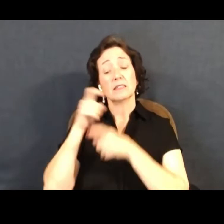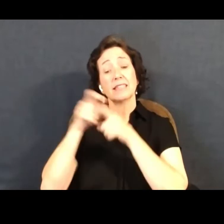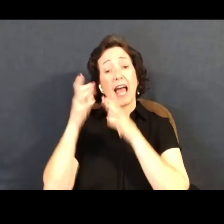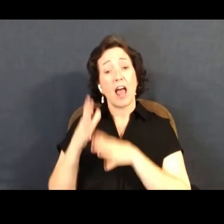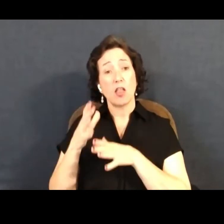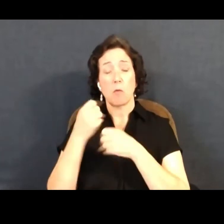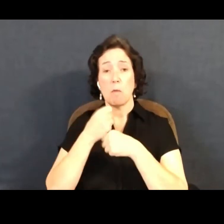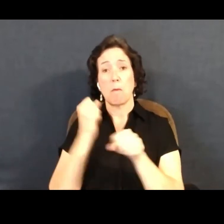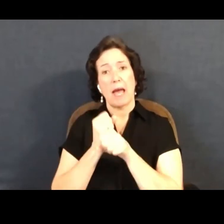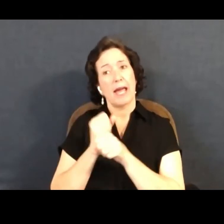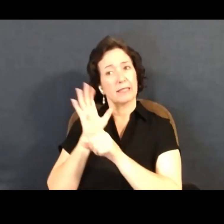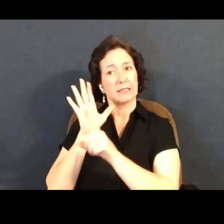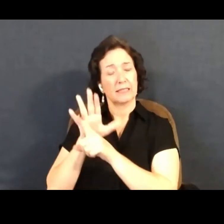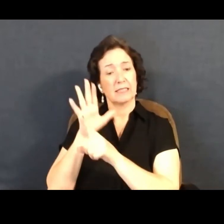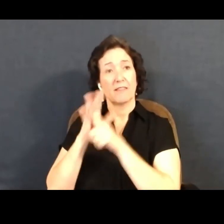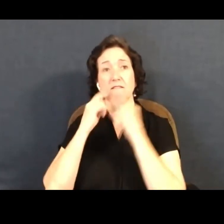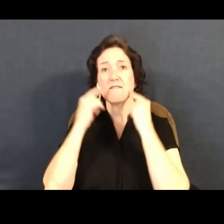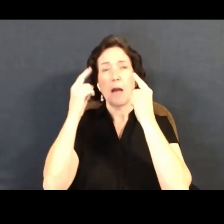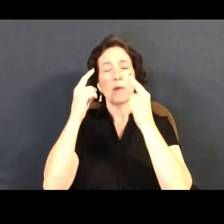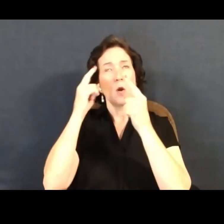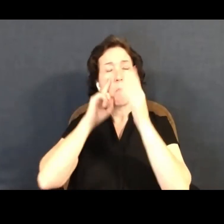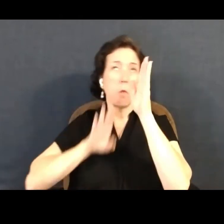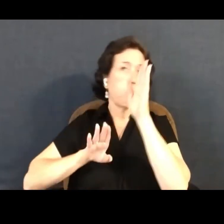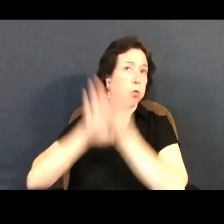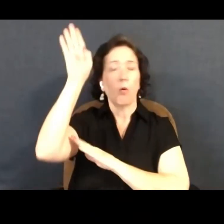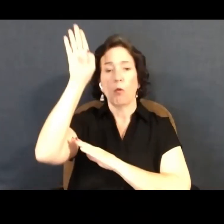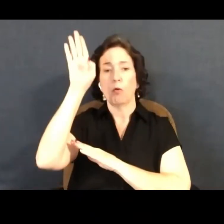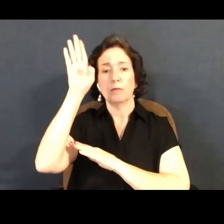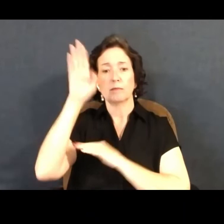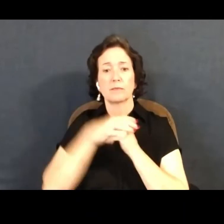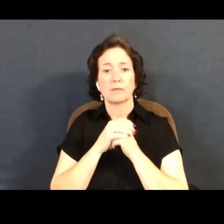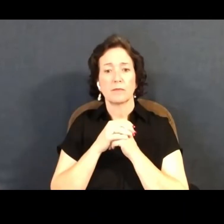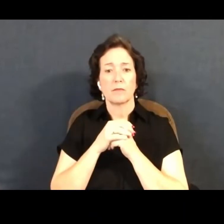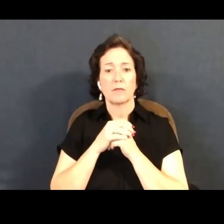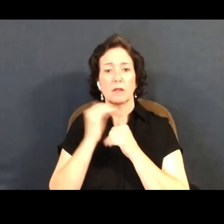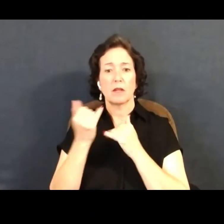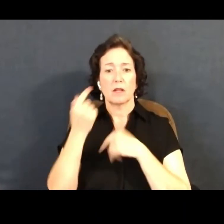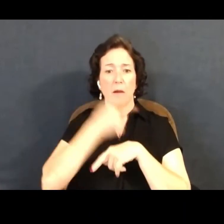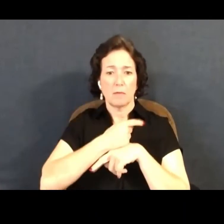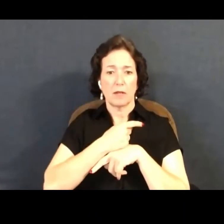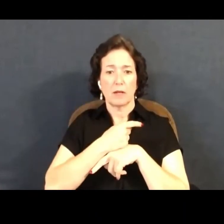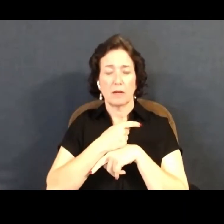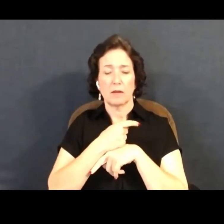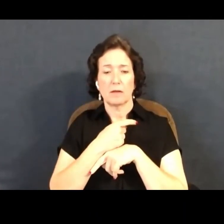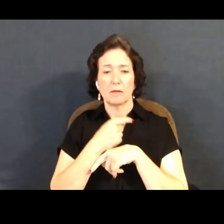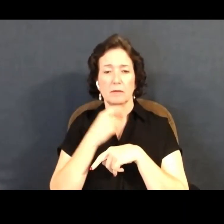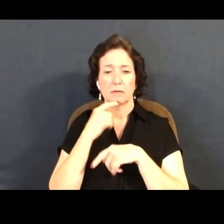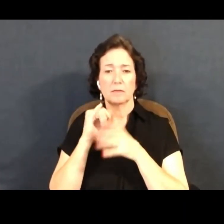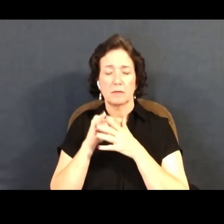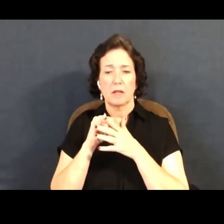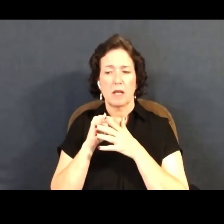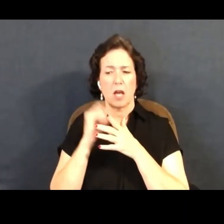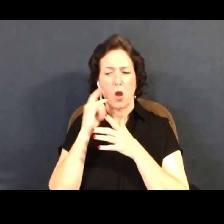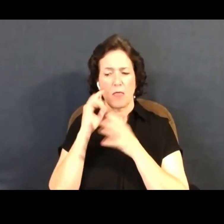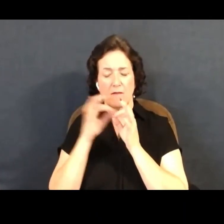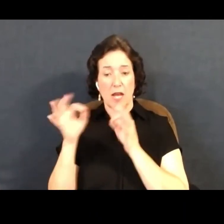spread. And when those shops were full, one day came floating that phrase to his ear.